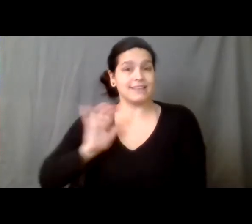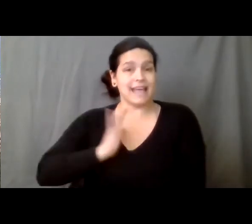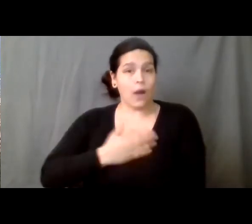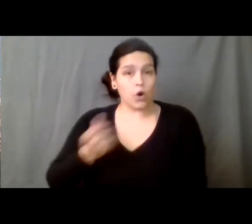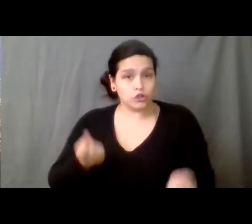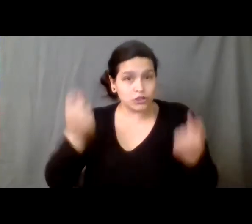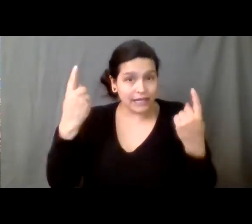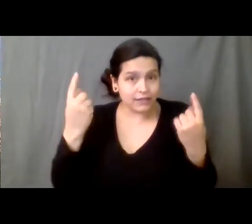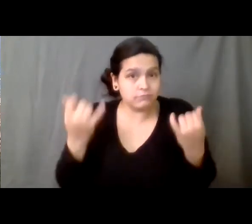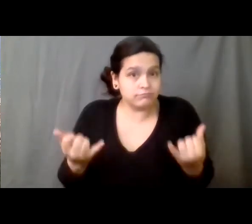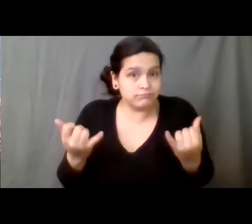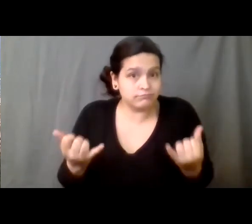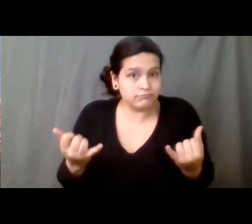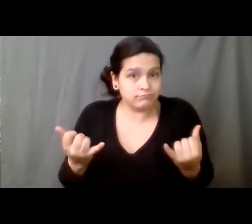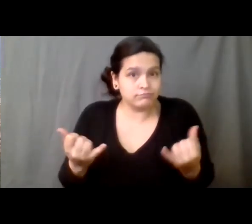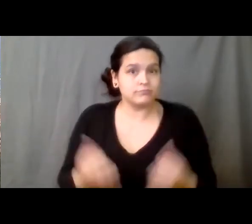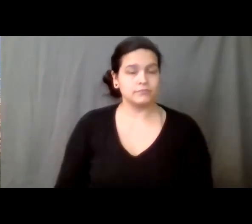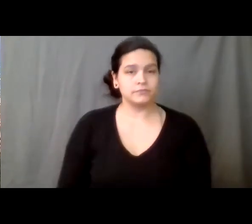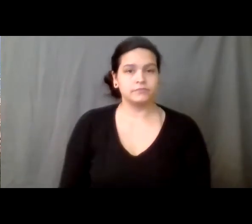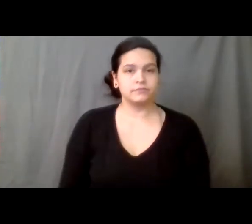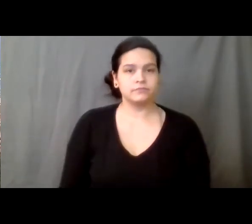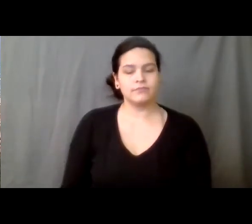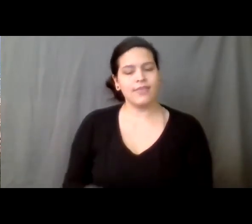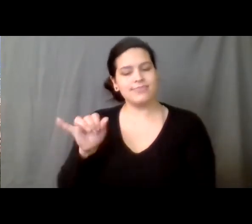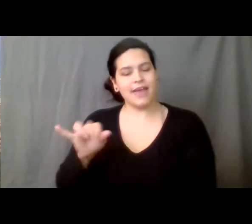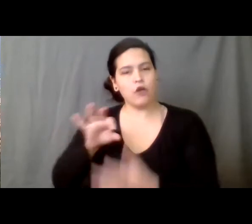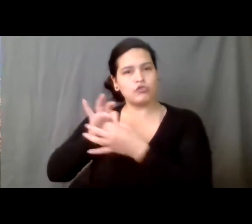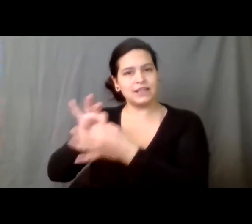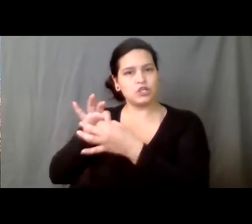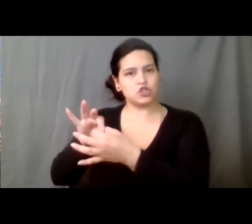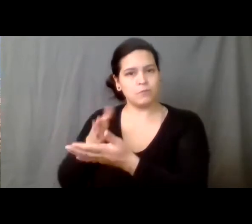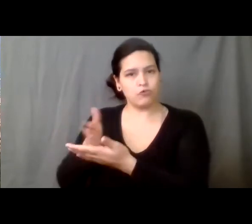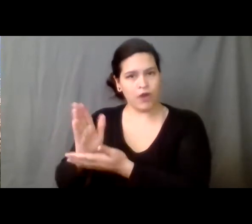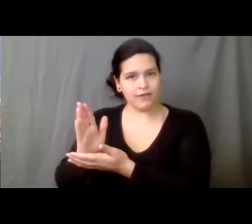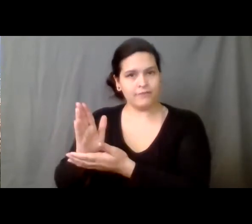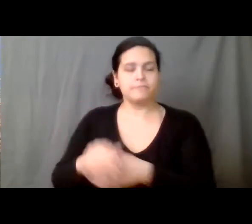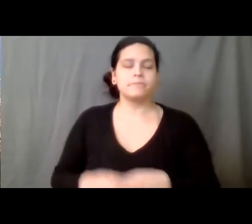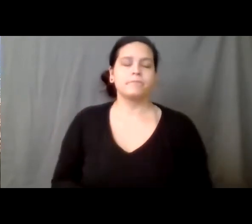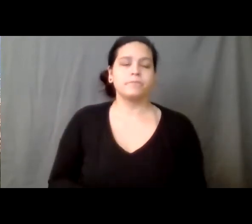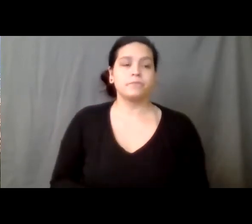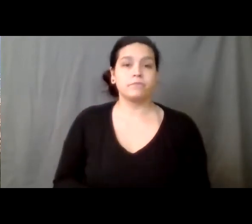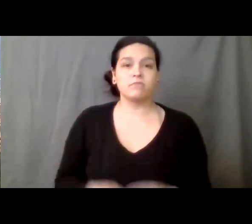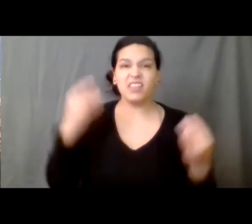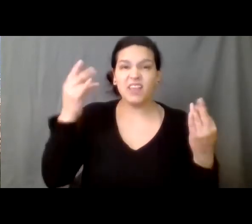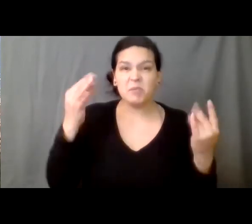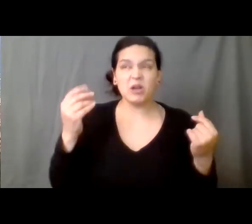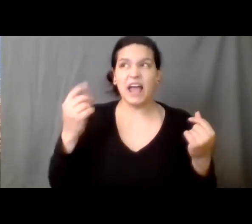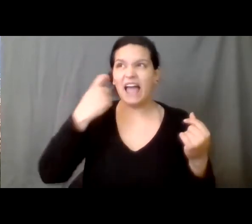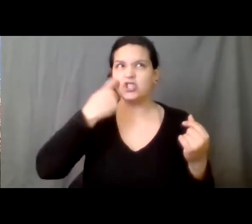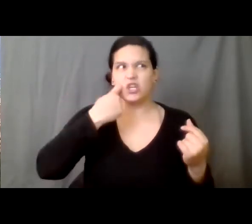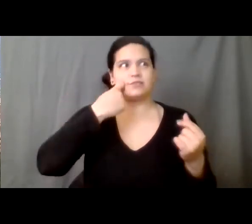be, that it is that relationship right. So, but that, you think about it, I just talked about fish.